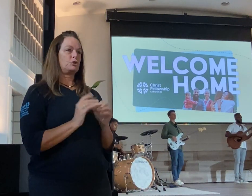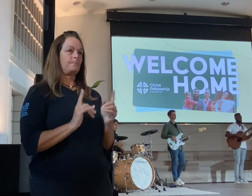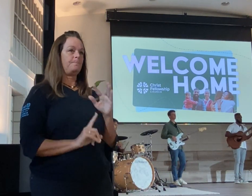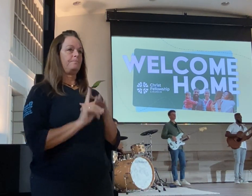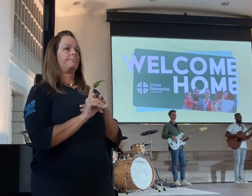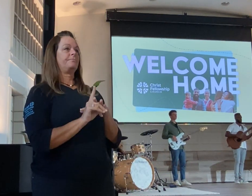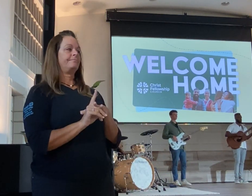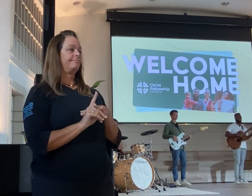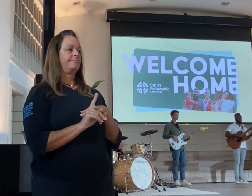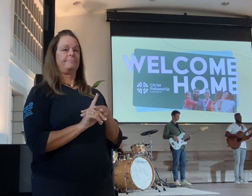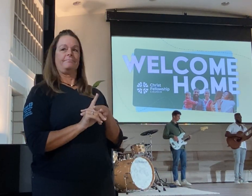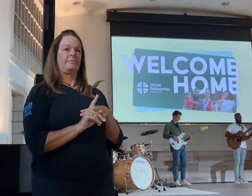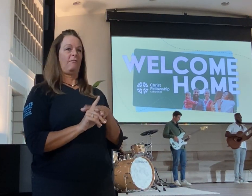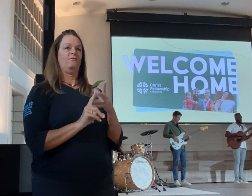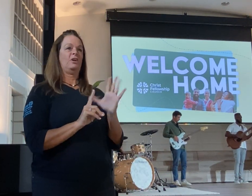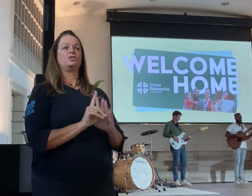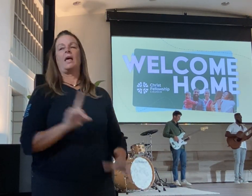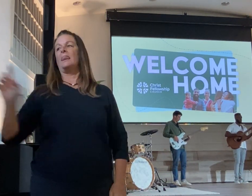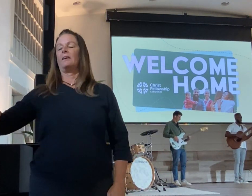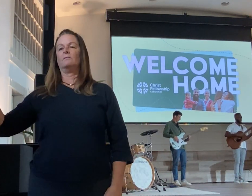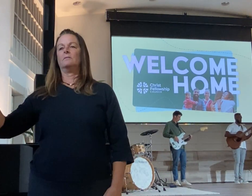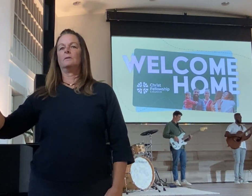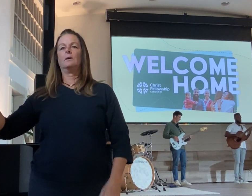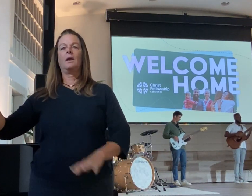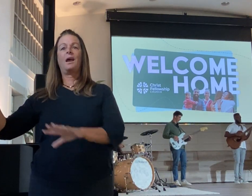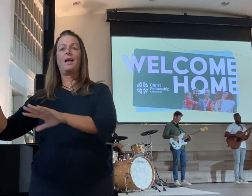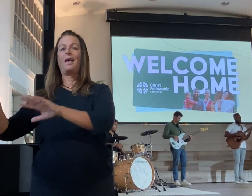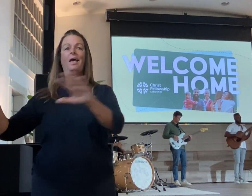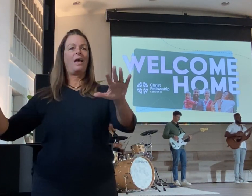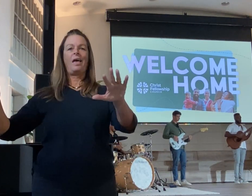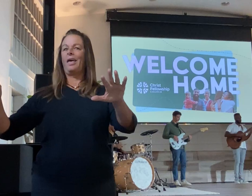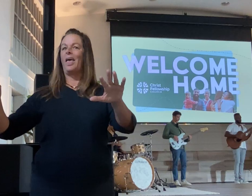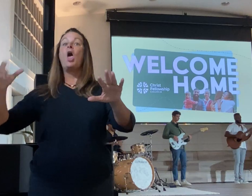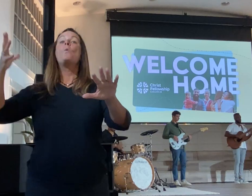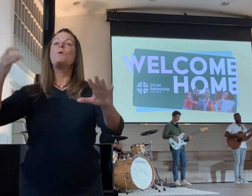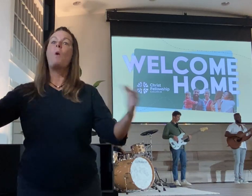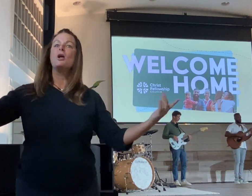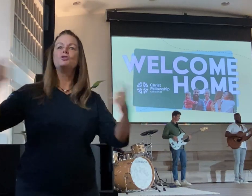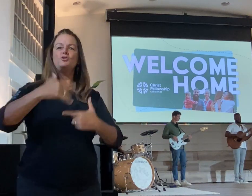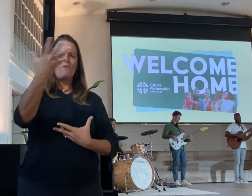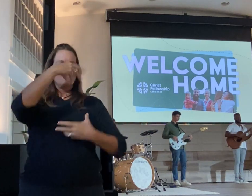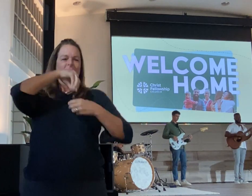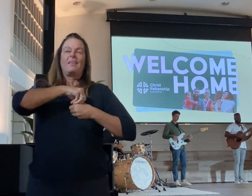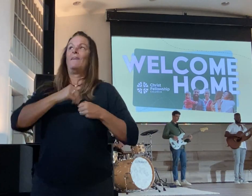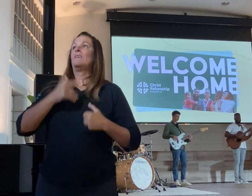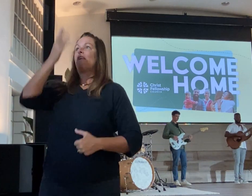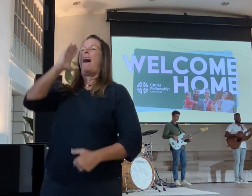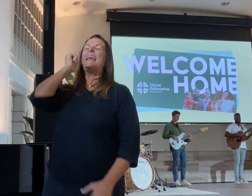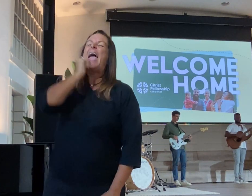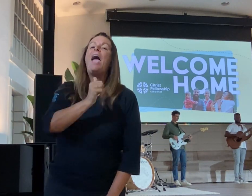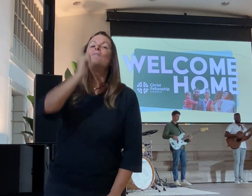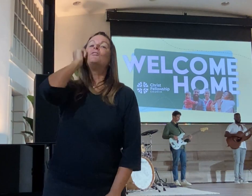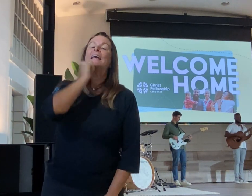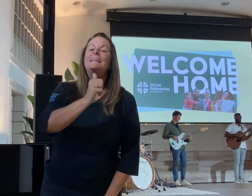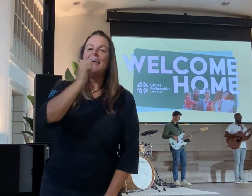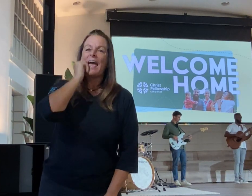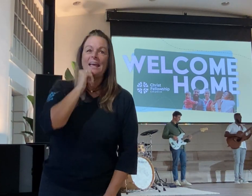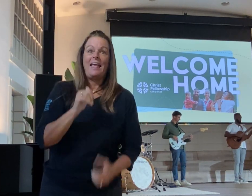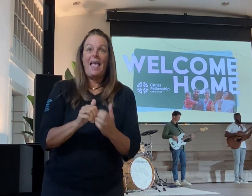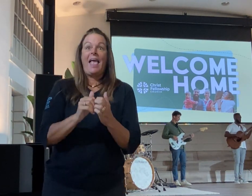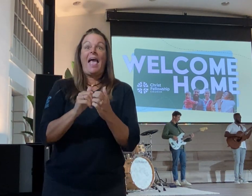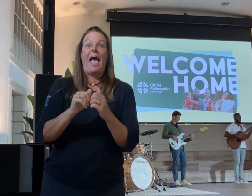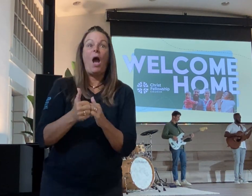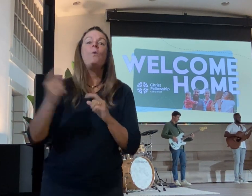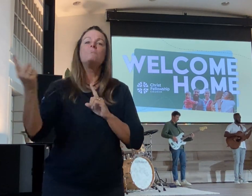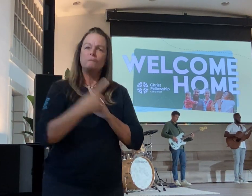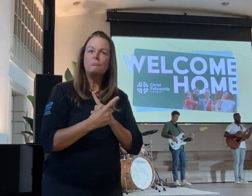community so that you can experience the full and abundant life that God has for you. And we believe that you experience that through community.